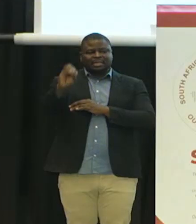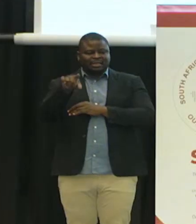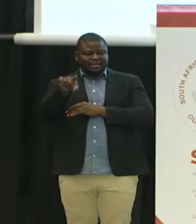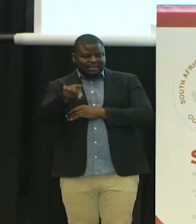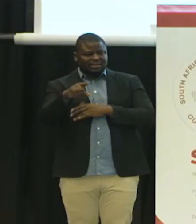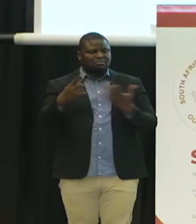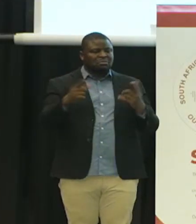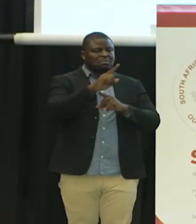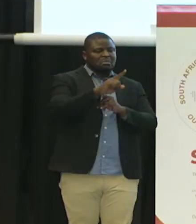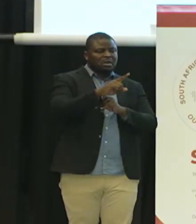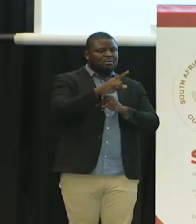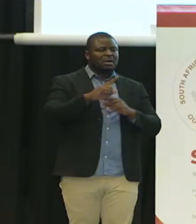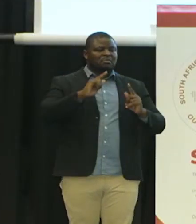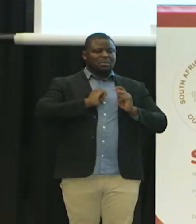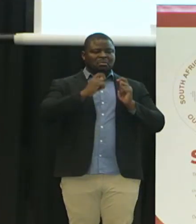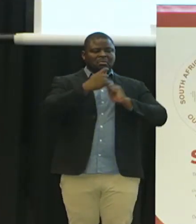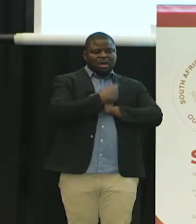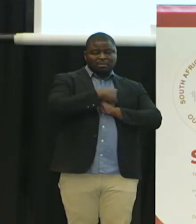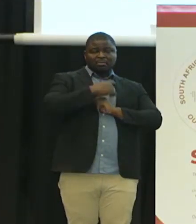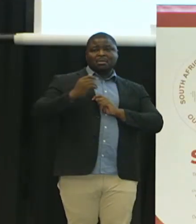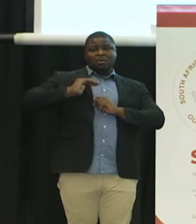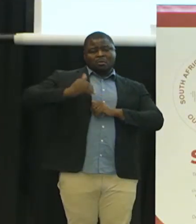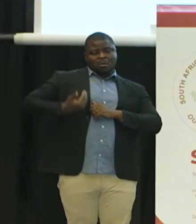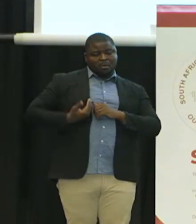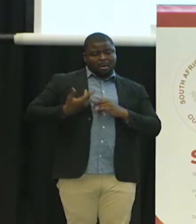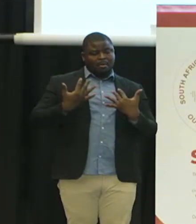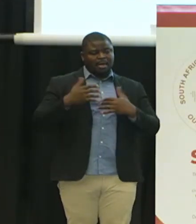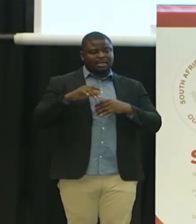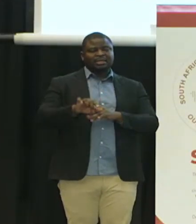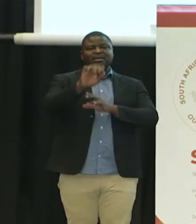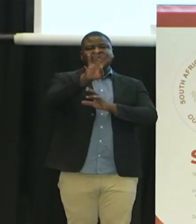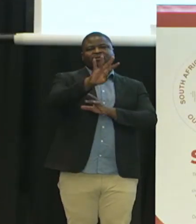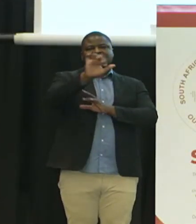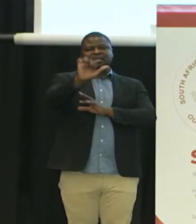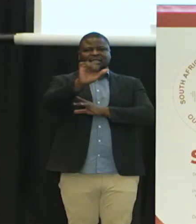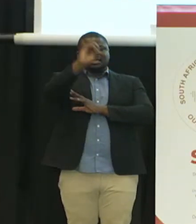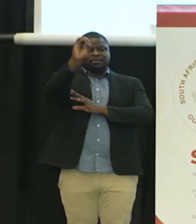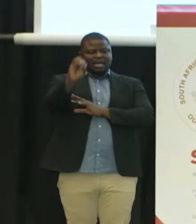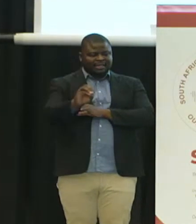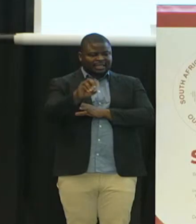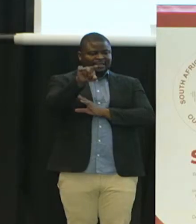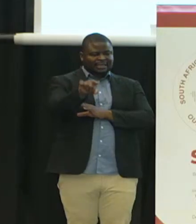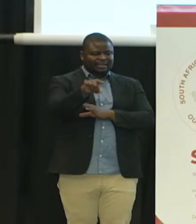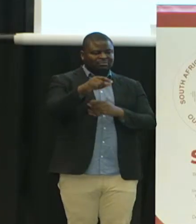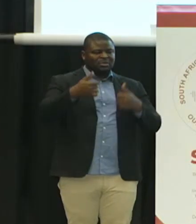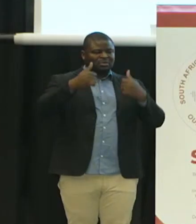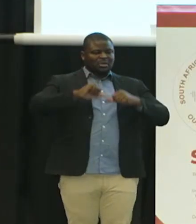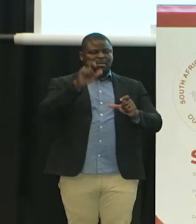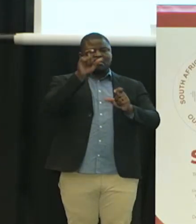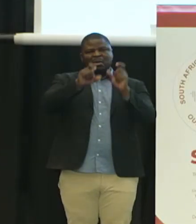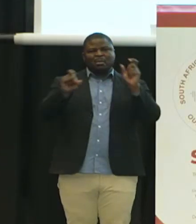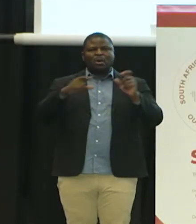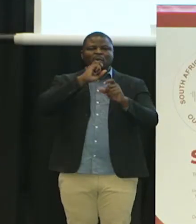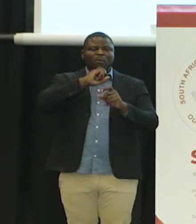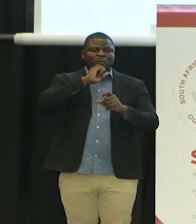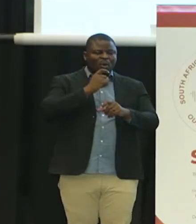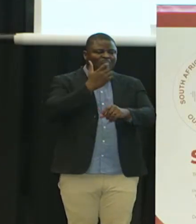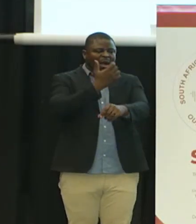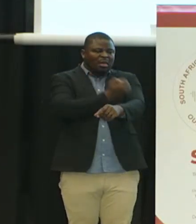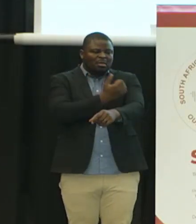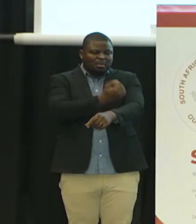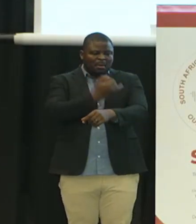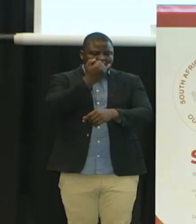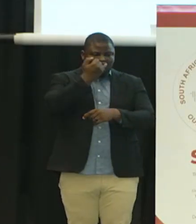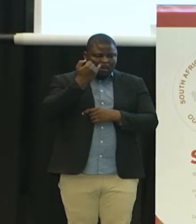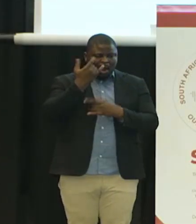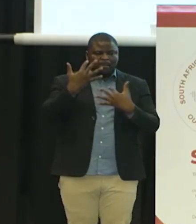about 63%. And people who use drugs, between 39 to 74%. And people in correctional settings, between 7 to